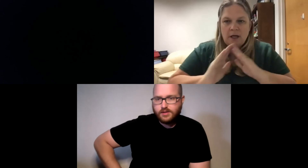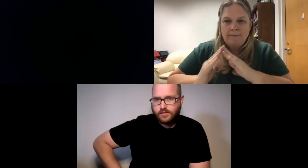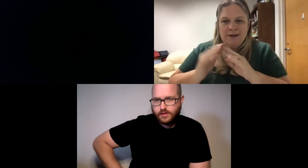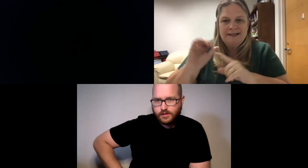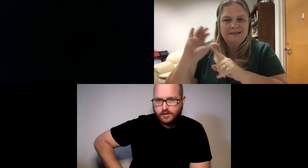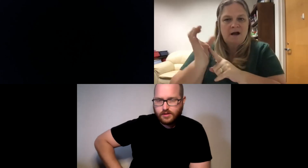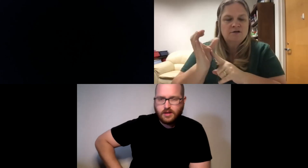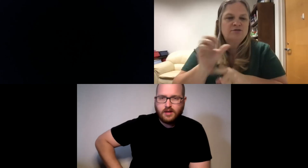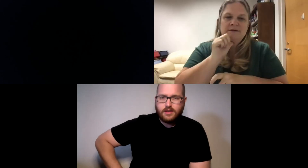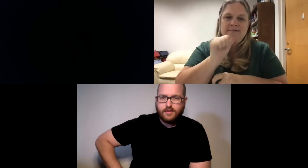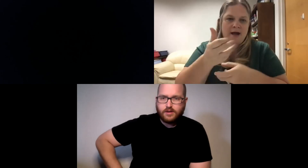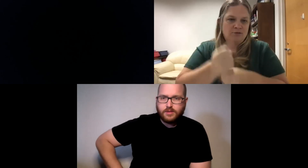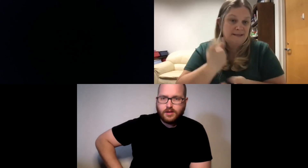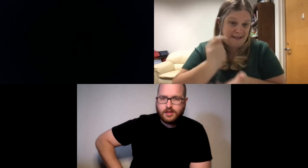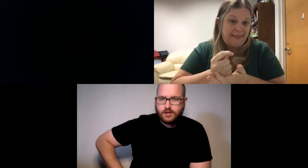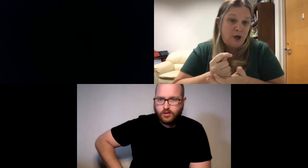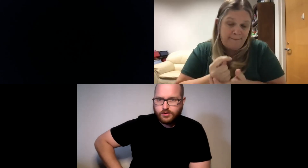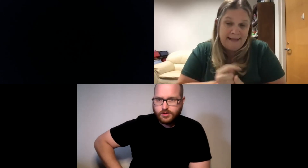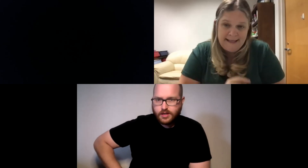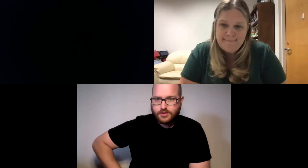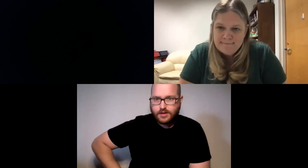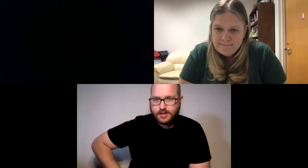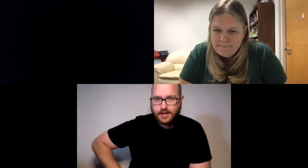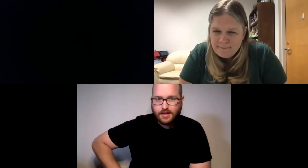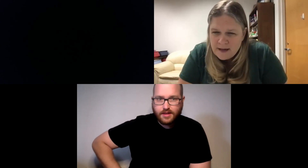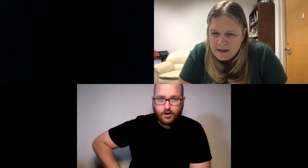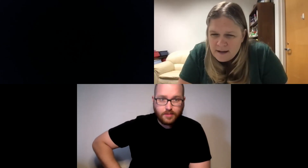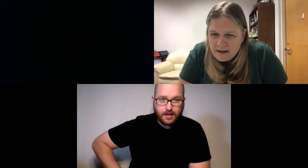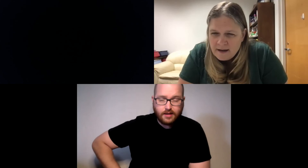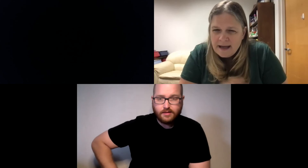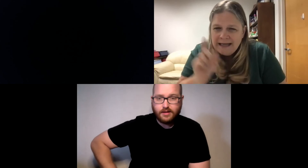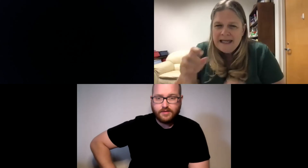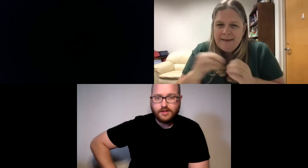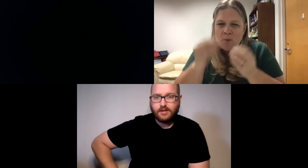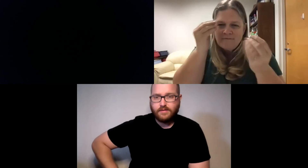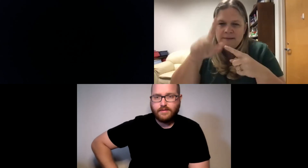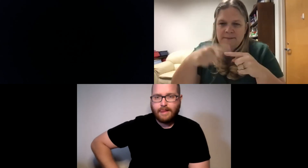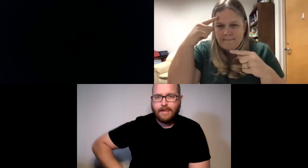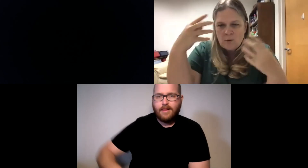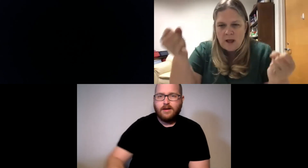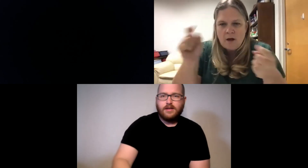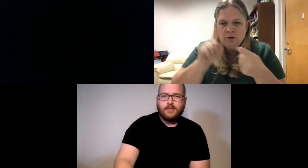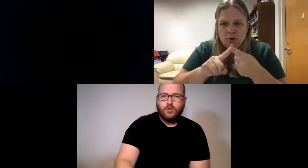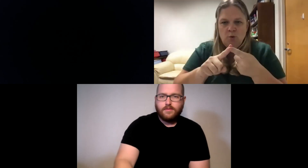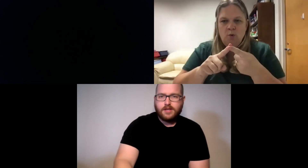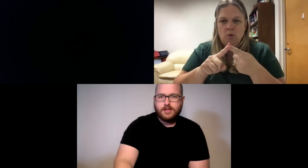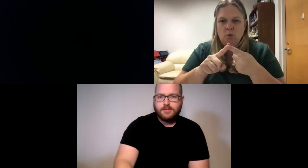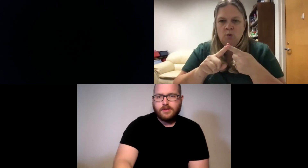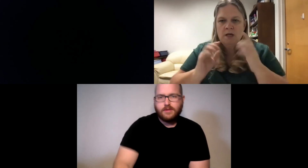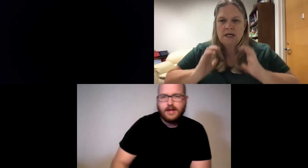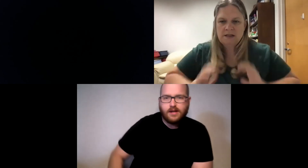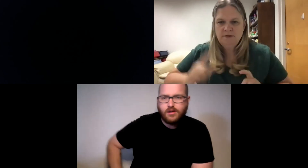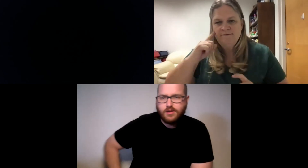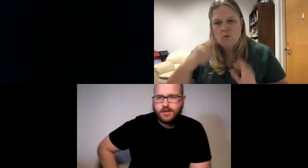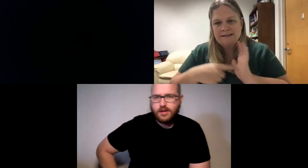needing services, different communities and cultures not trusting therapy in of itself, needing more information about